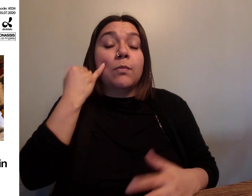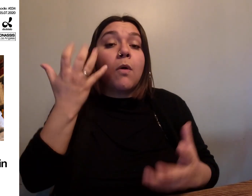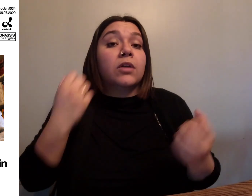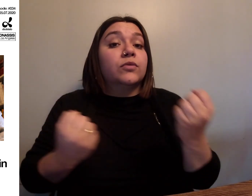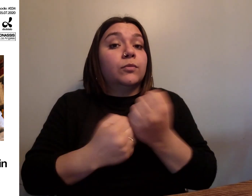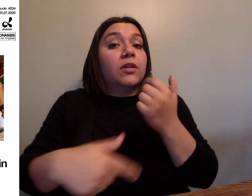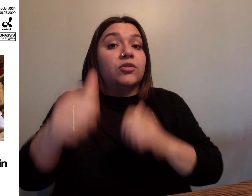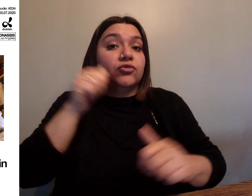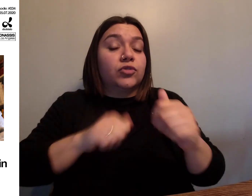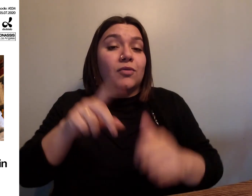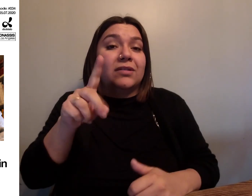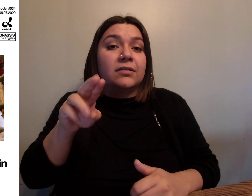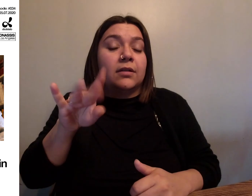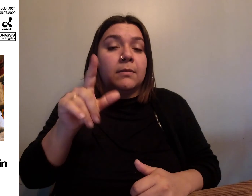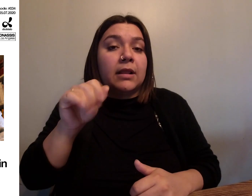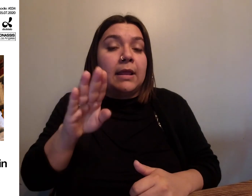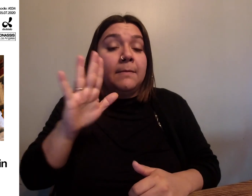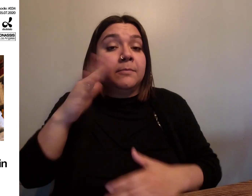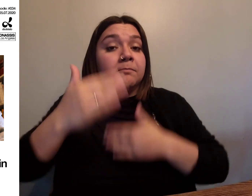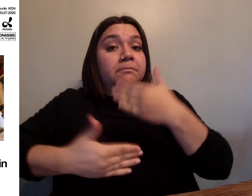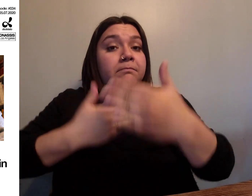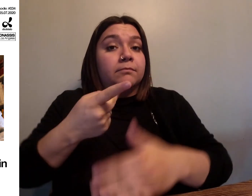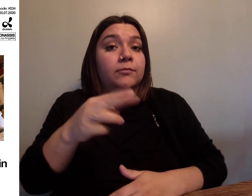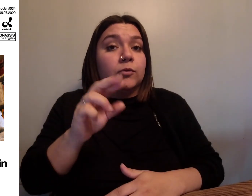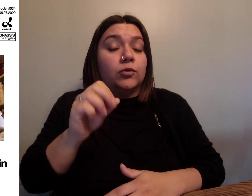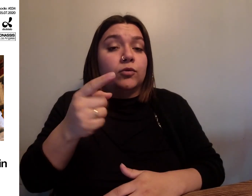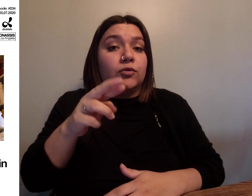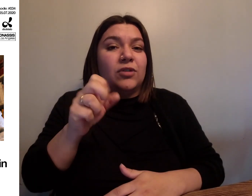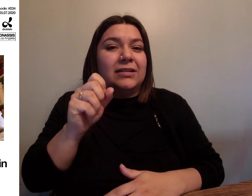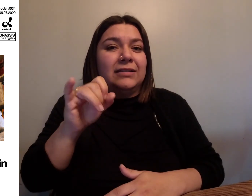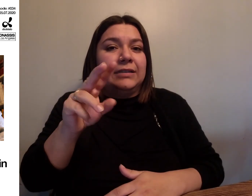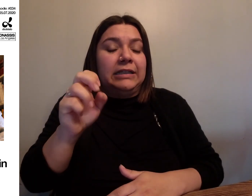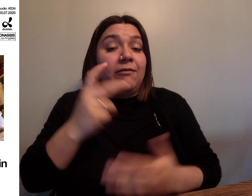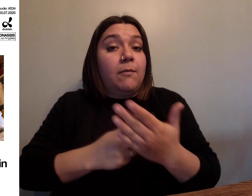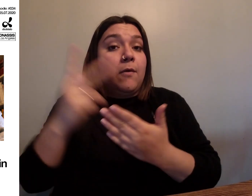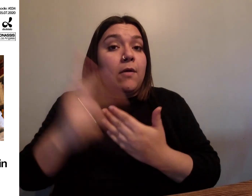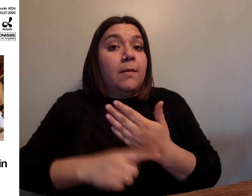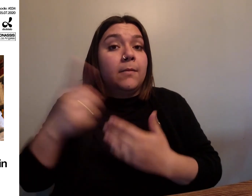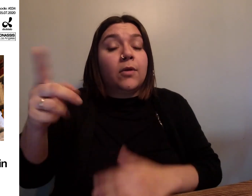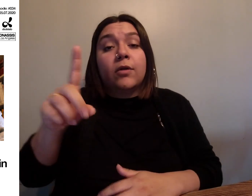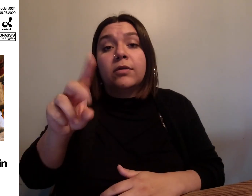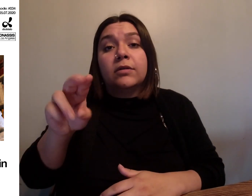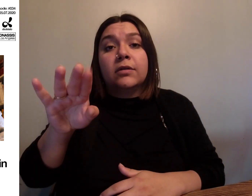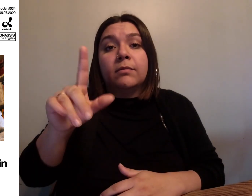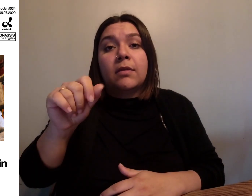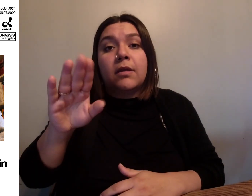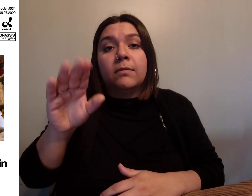this show and Dublab's progressive programming, go to dublab.com/support.